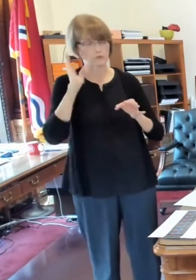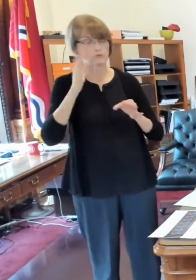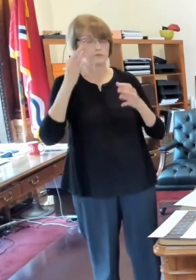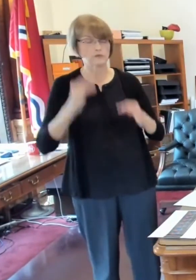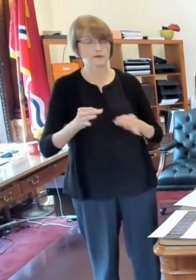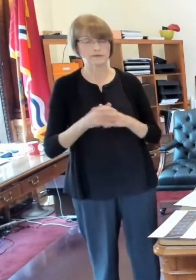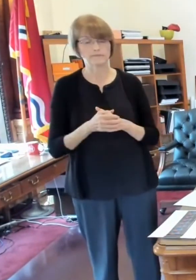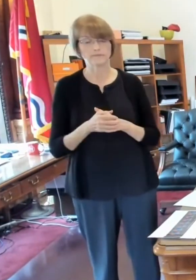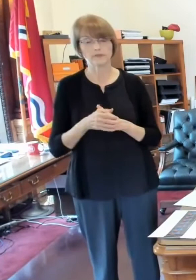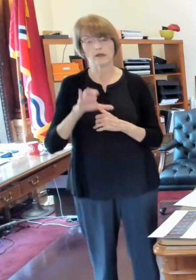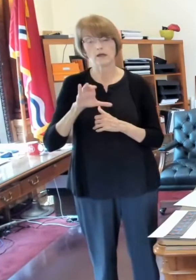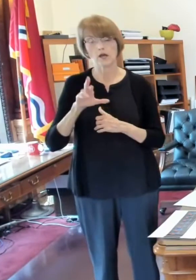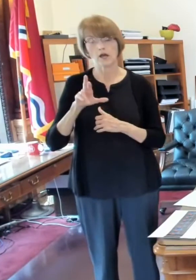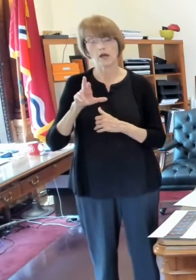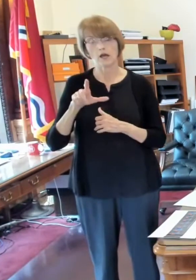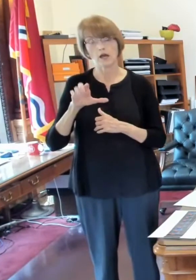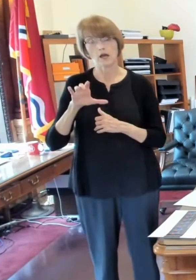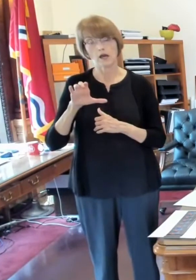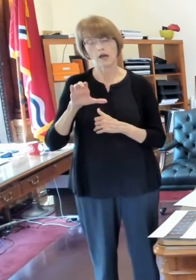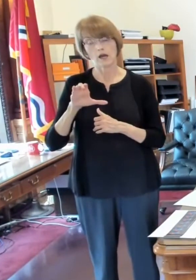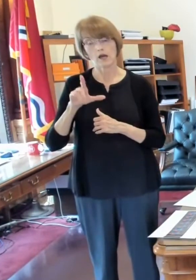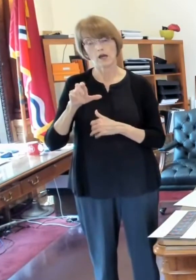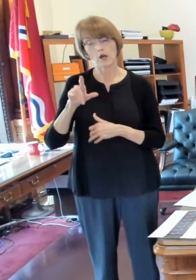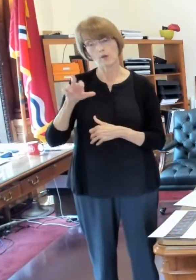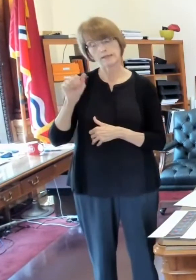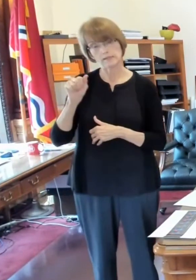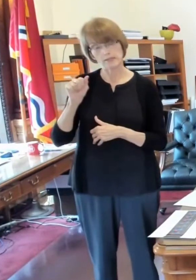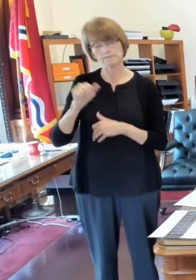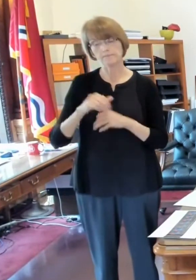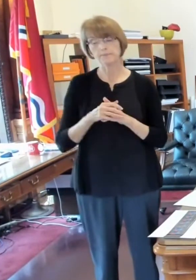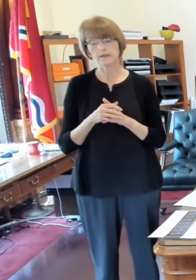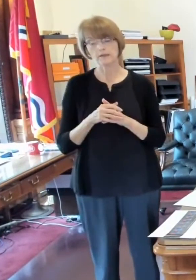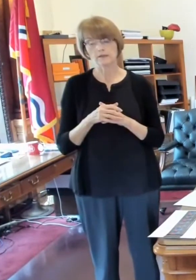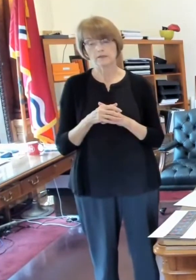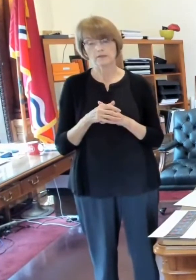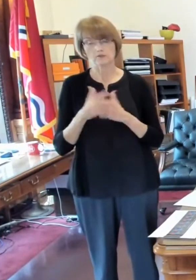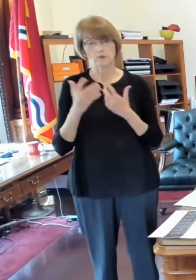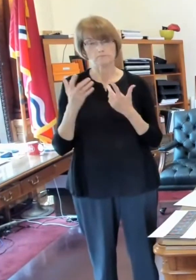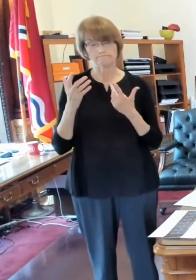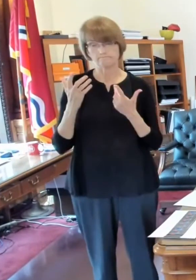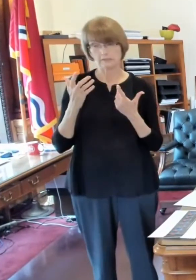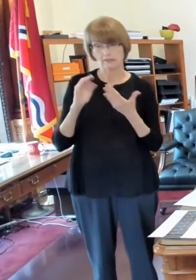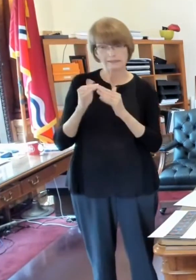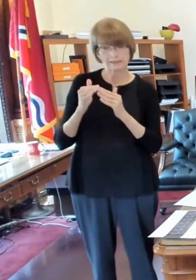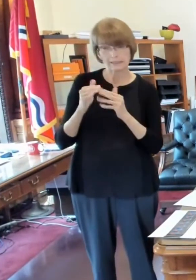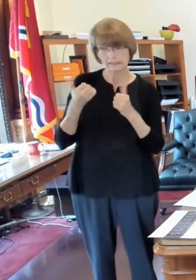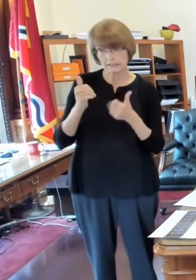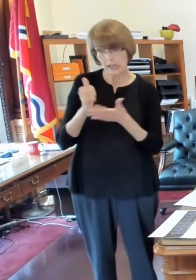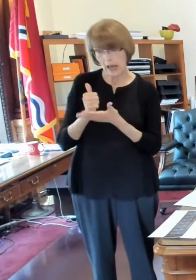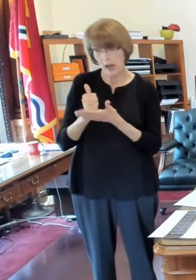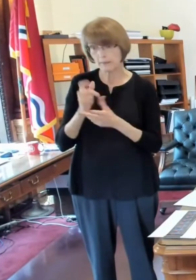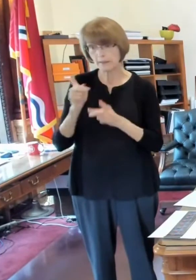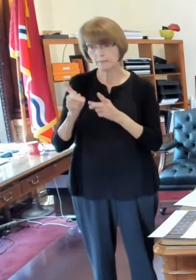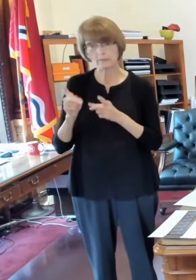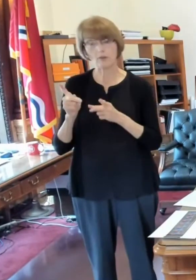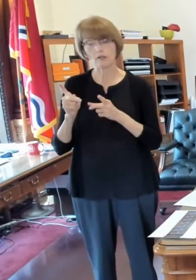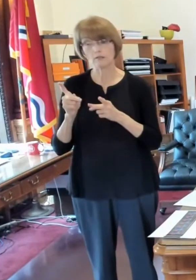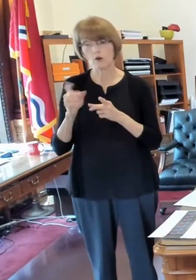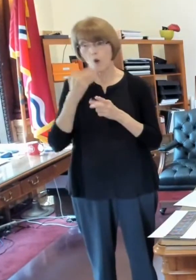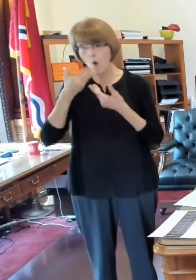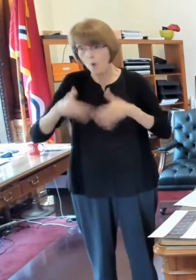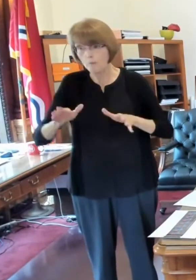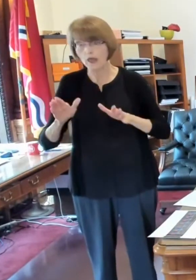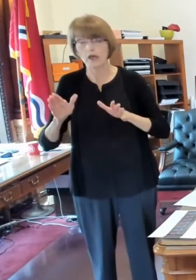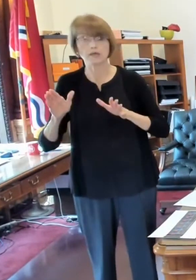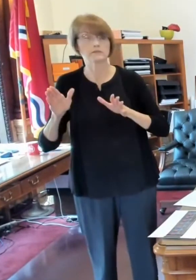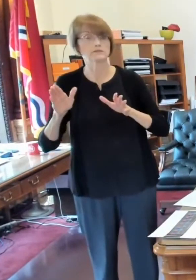Mayor. What efforts by the city are being made to help get people off the streets into shelter to avoid some of the risks